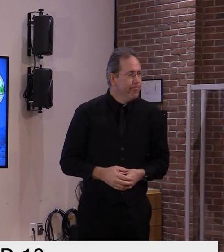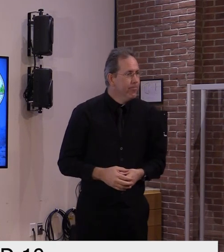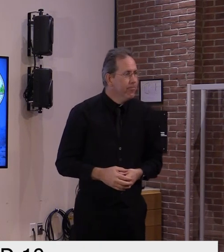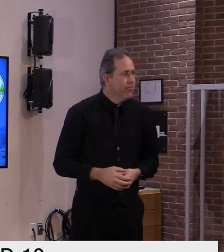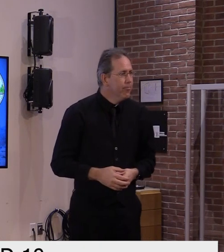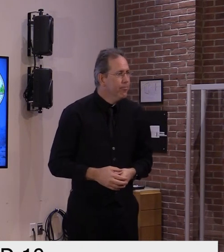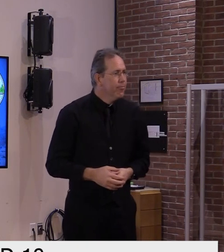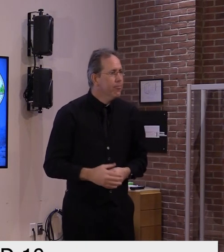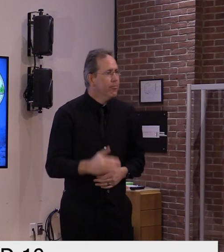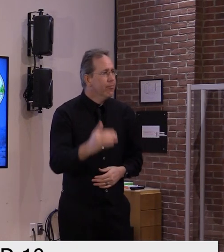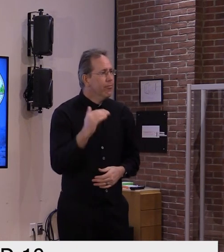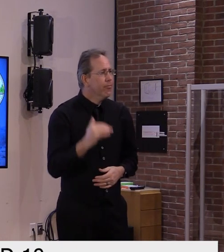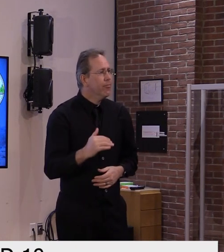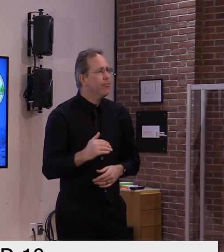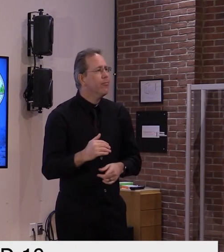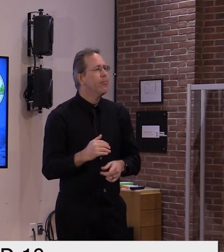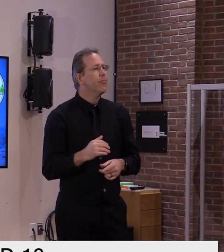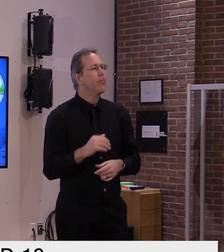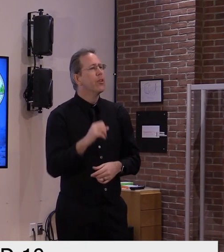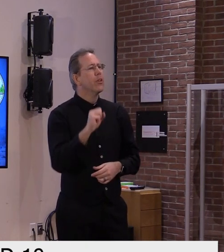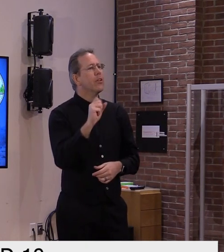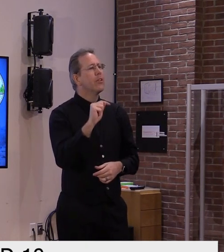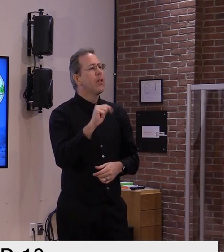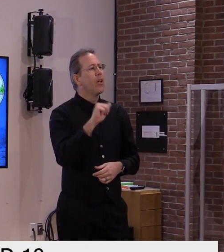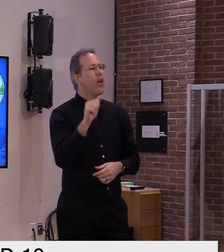Cameron, the St. Albans Messenger.